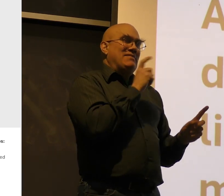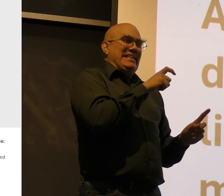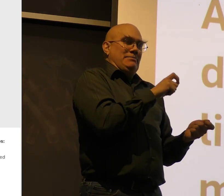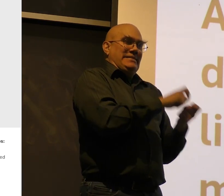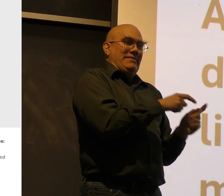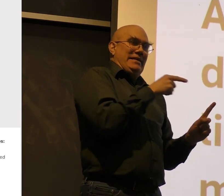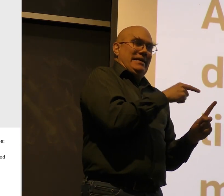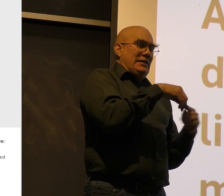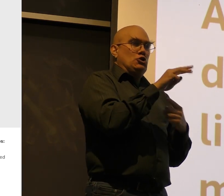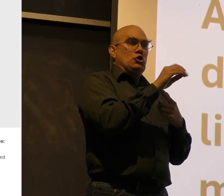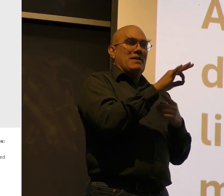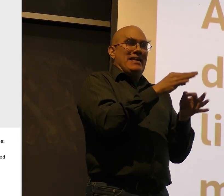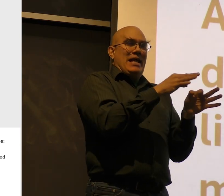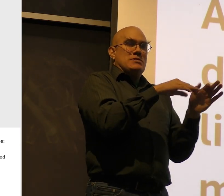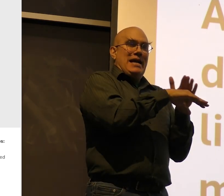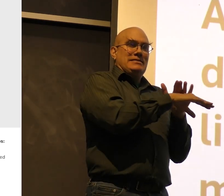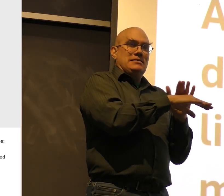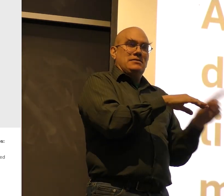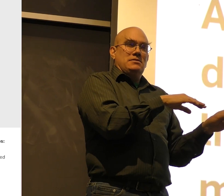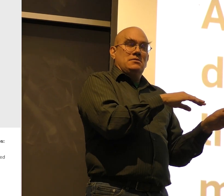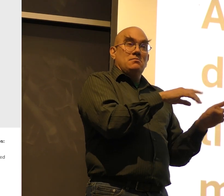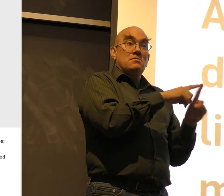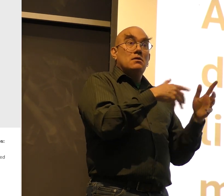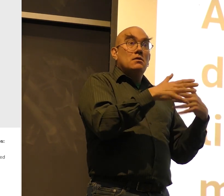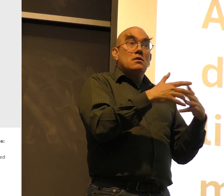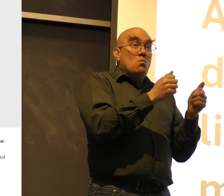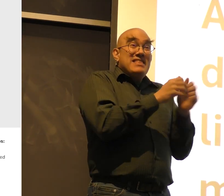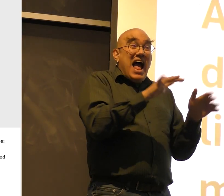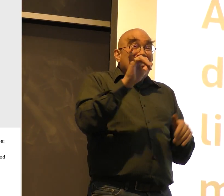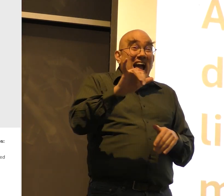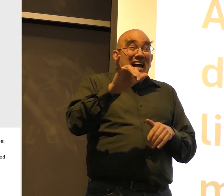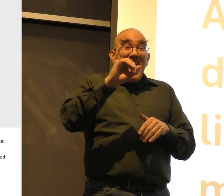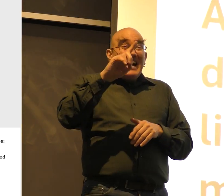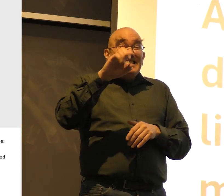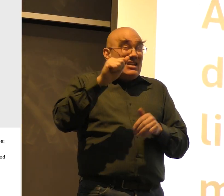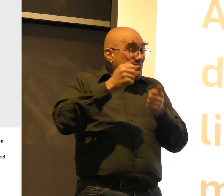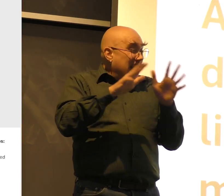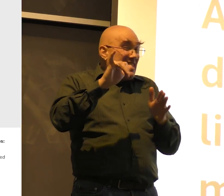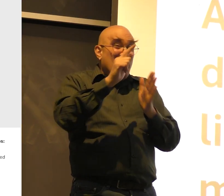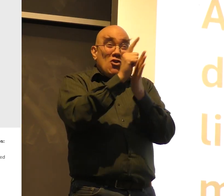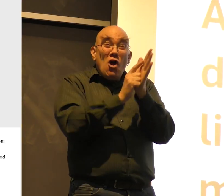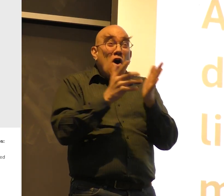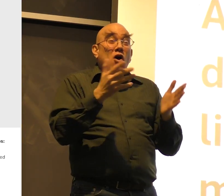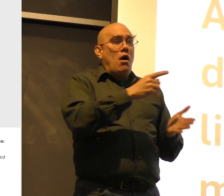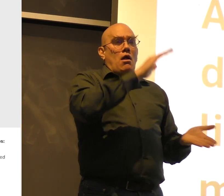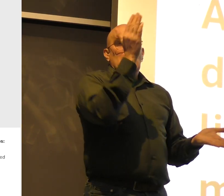really align themselves specifically to the needs of deaf people and their language access, but without the IDEA, without